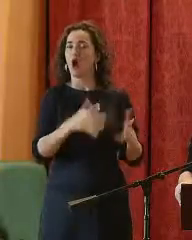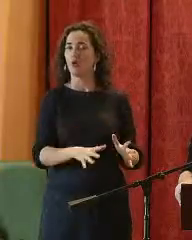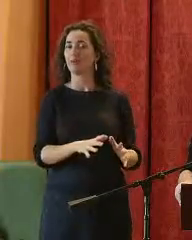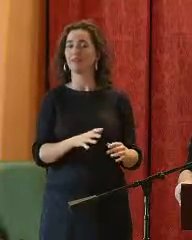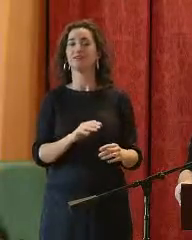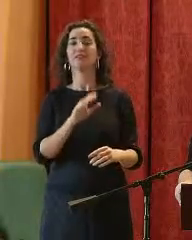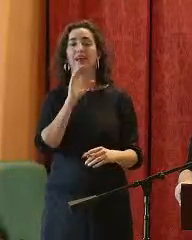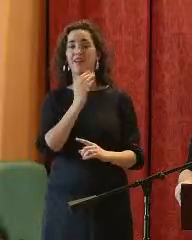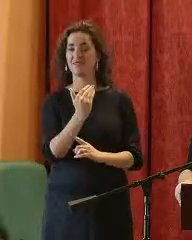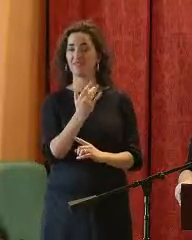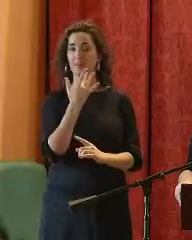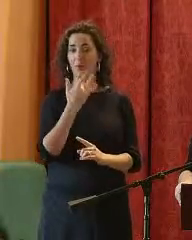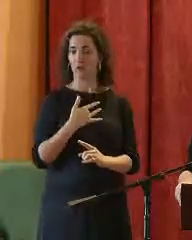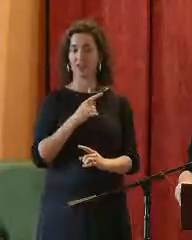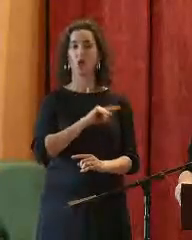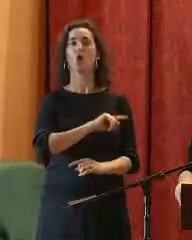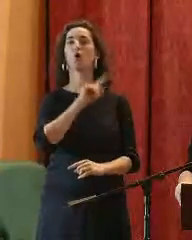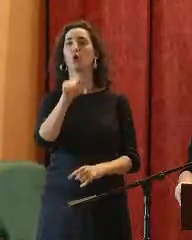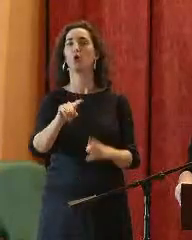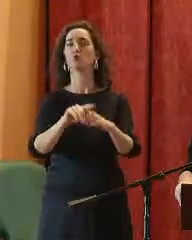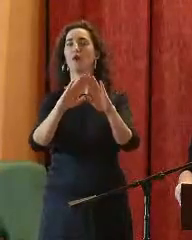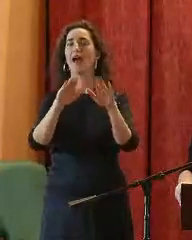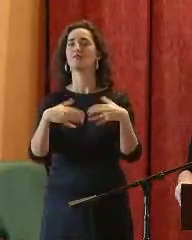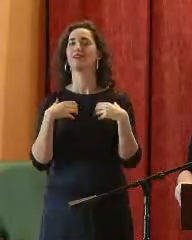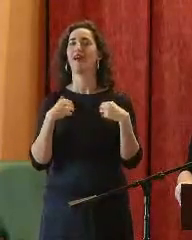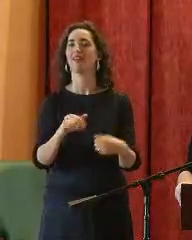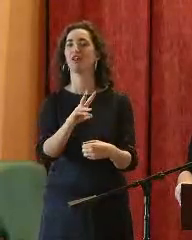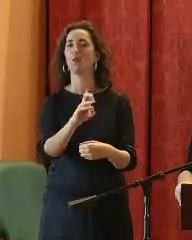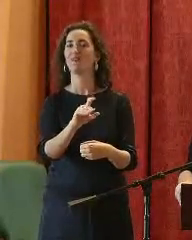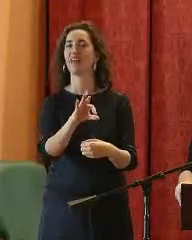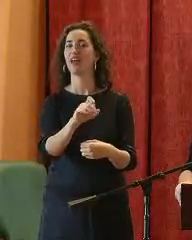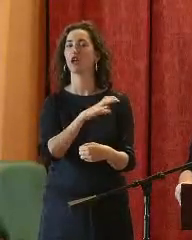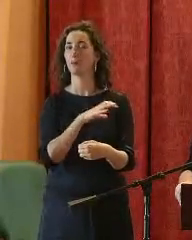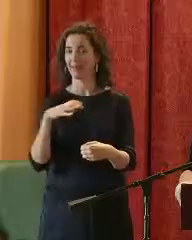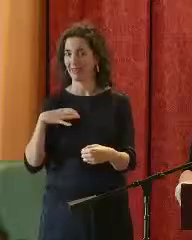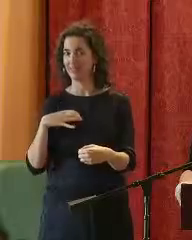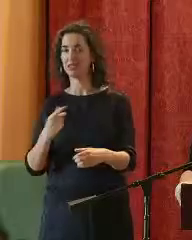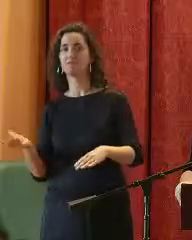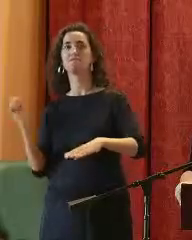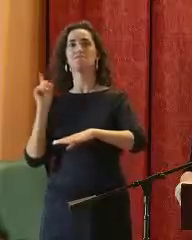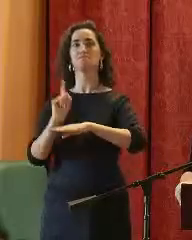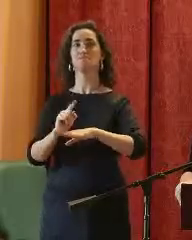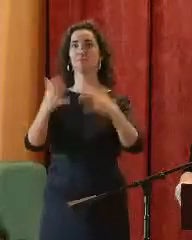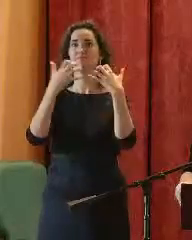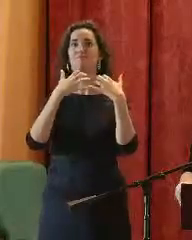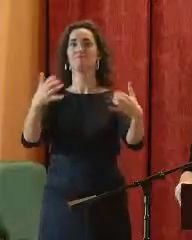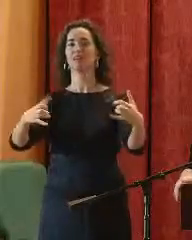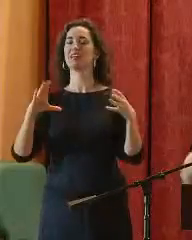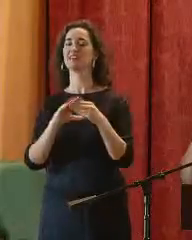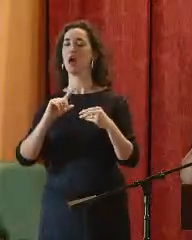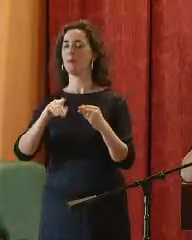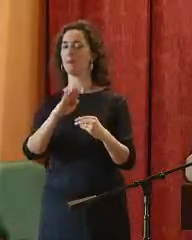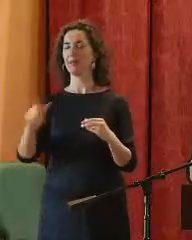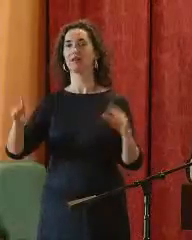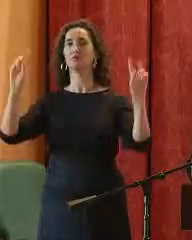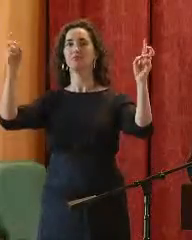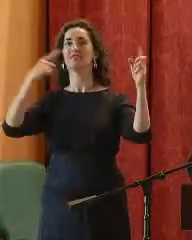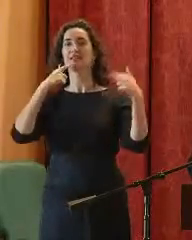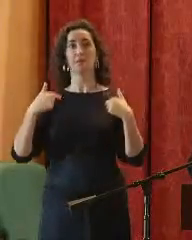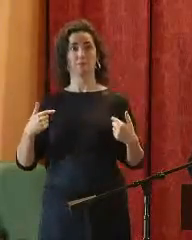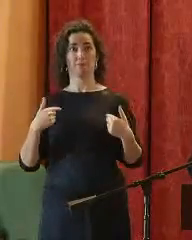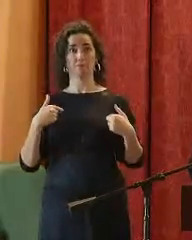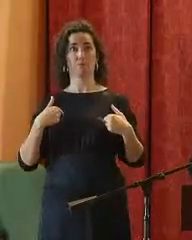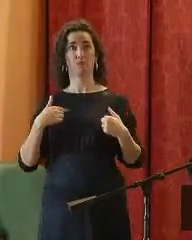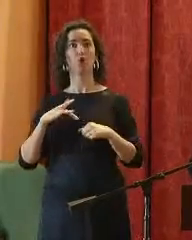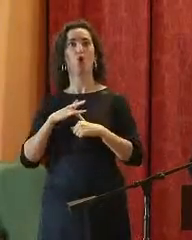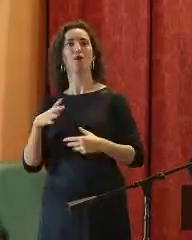birthday to the House Health and Welfare Committee, and he testified on a bill, and he told those legislators, I am what early